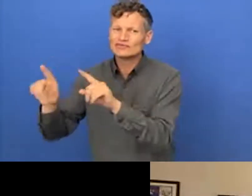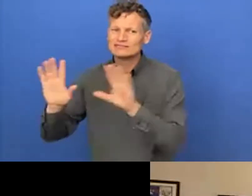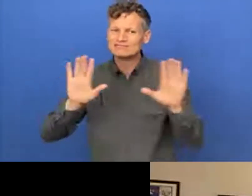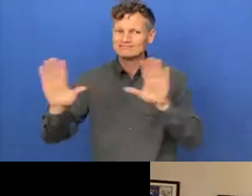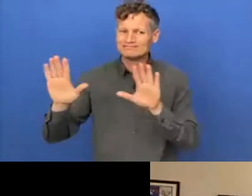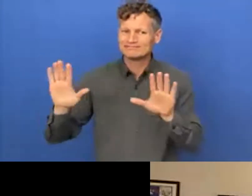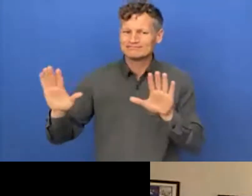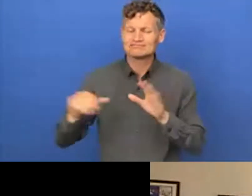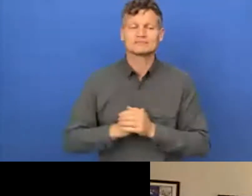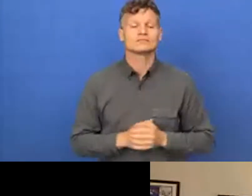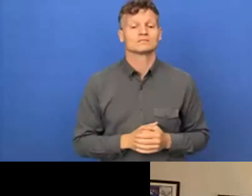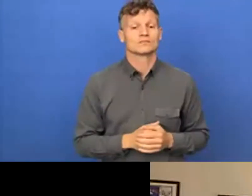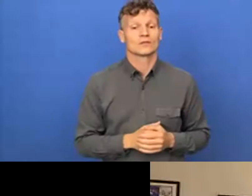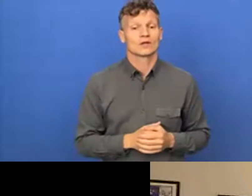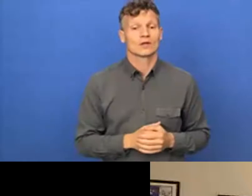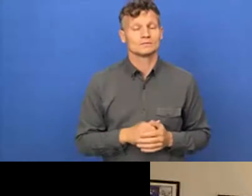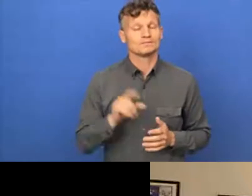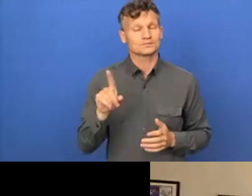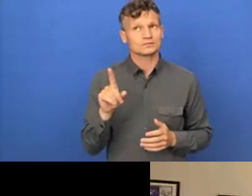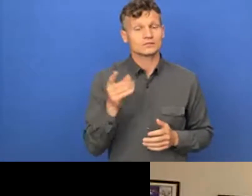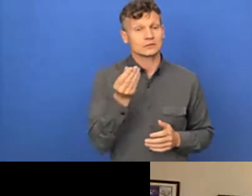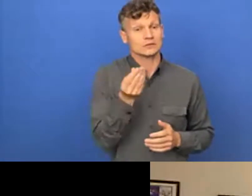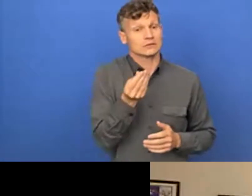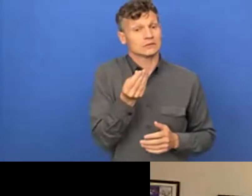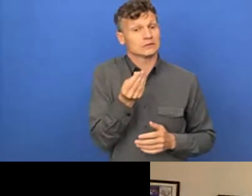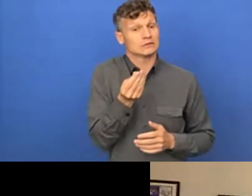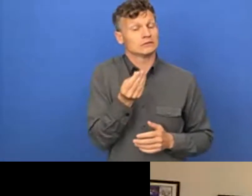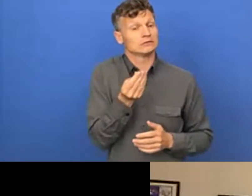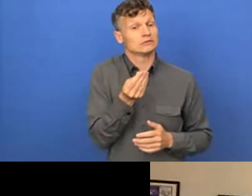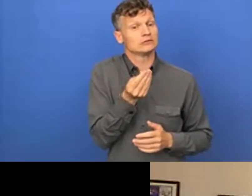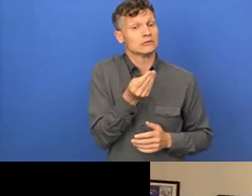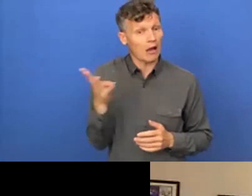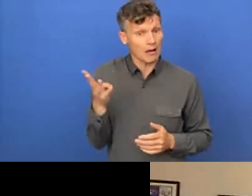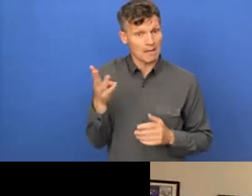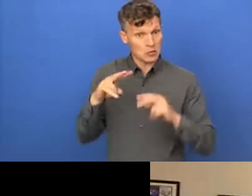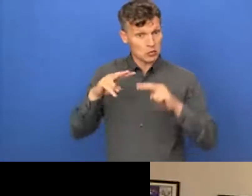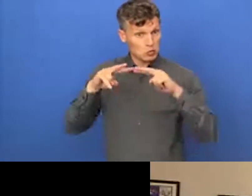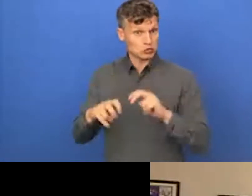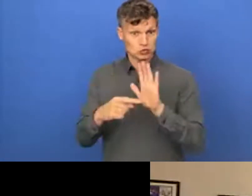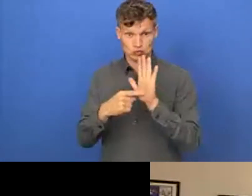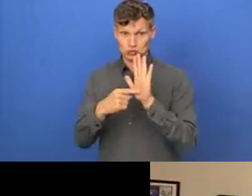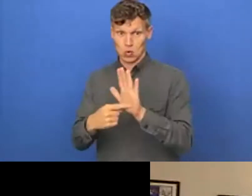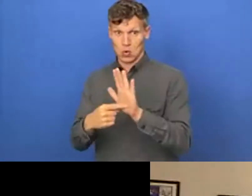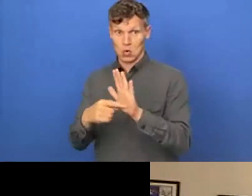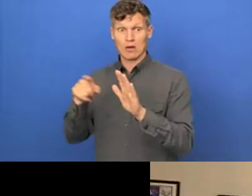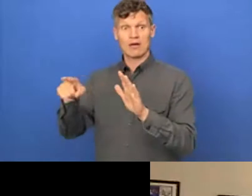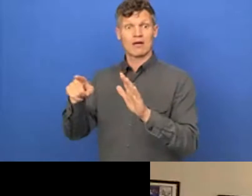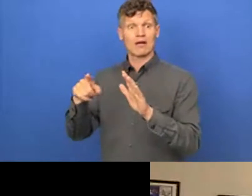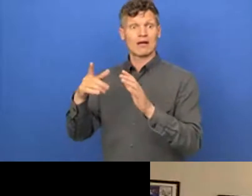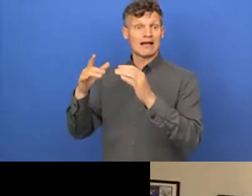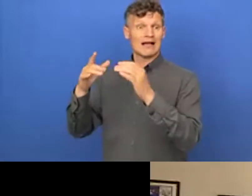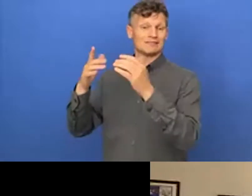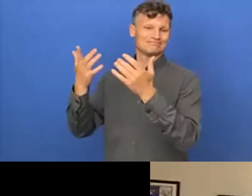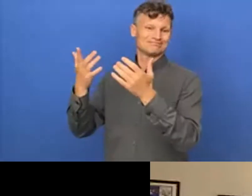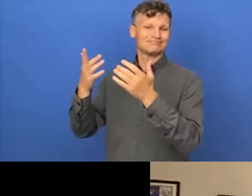evidence that being in an institution can increase